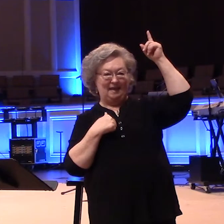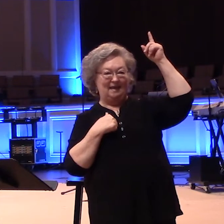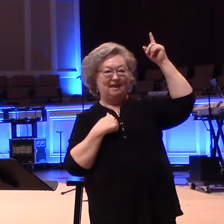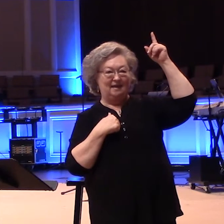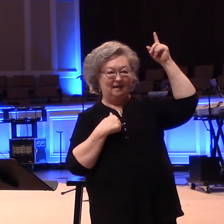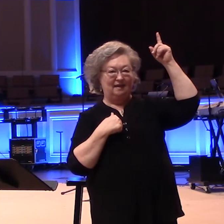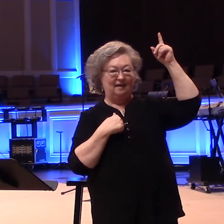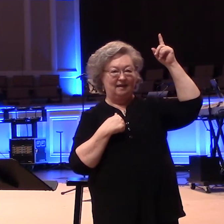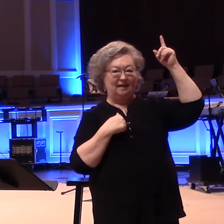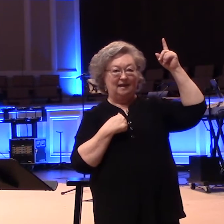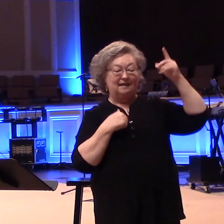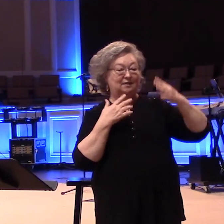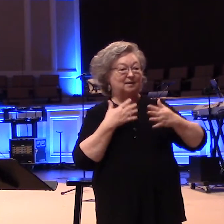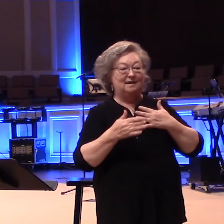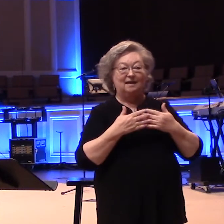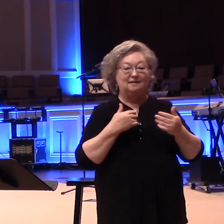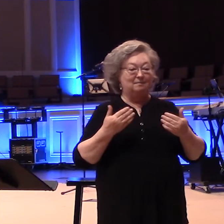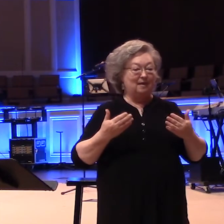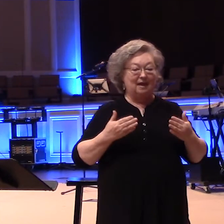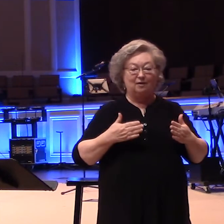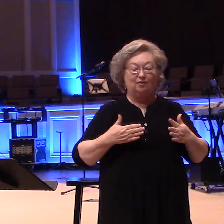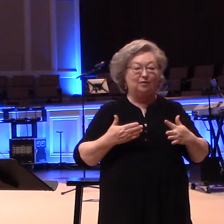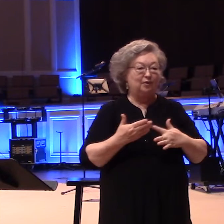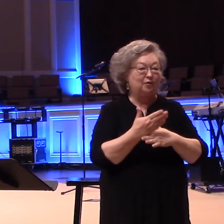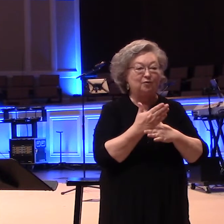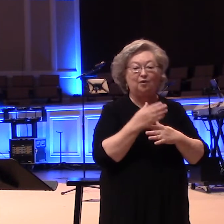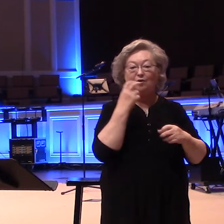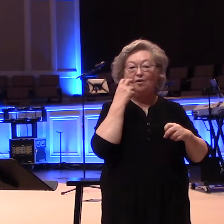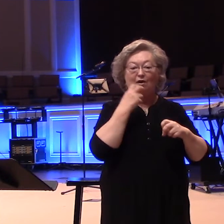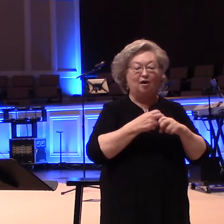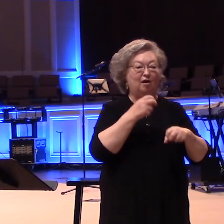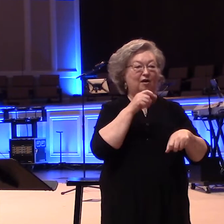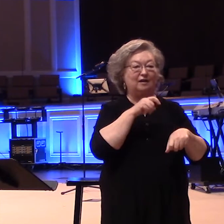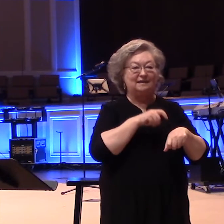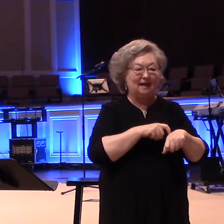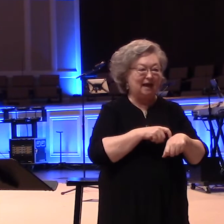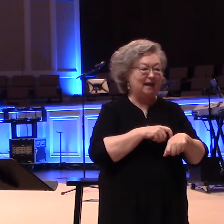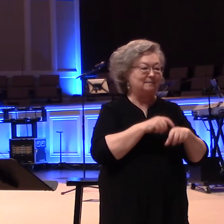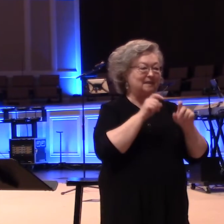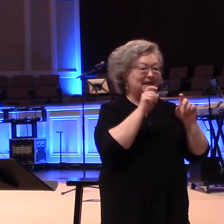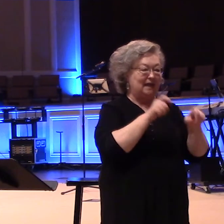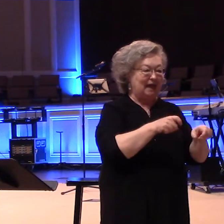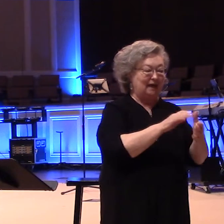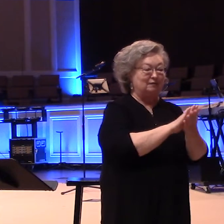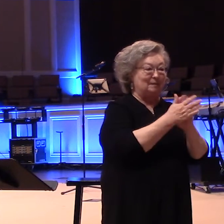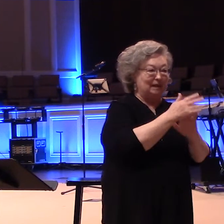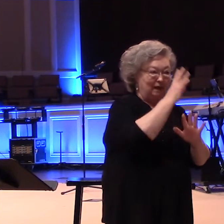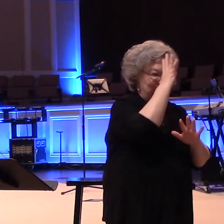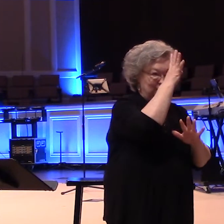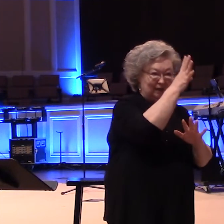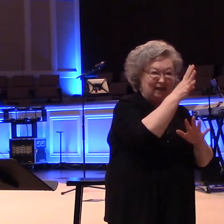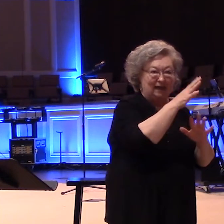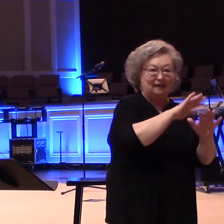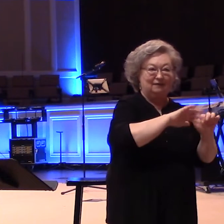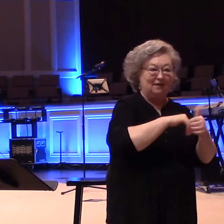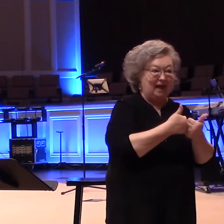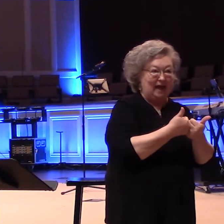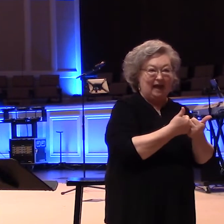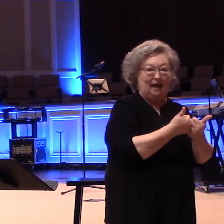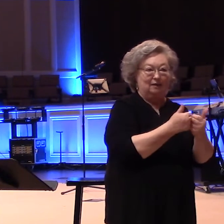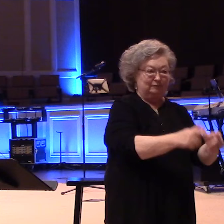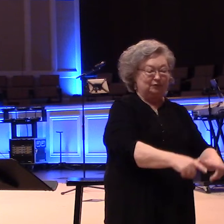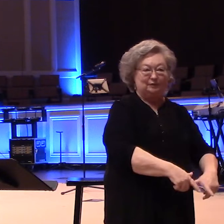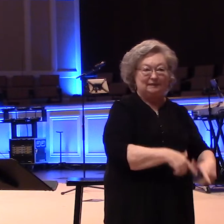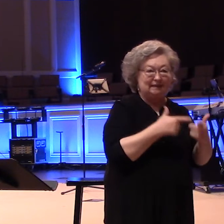Even through difficult times and hardship, even when you got to get creative, in a good home, there's always enough for everyone.